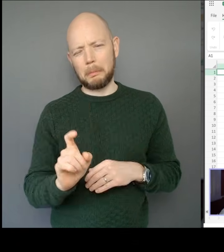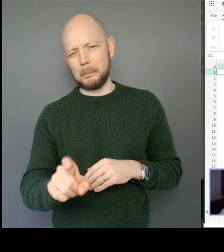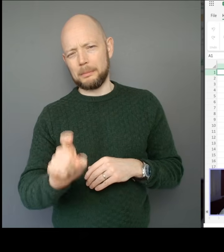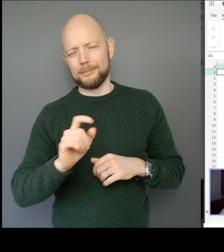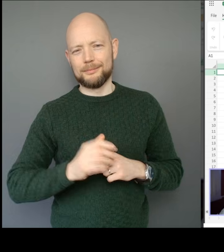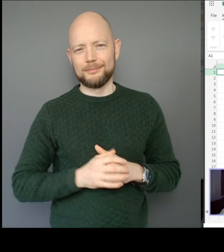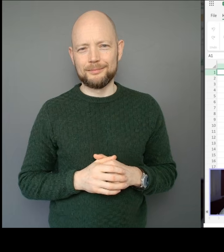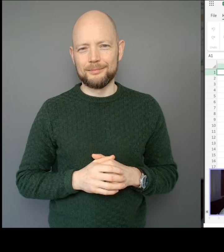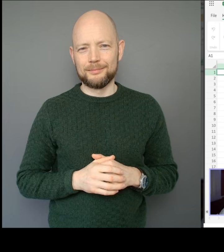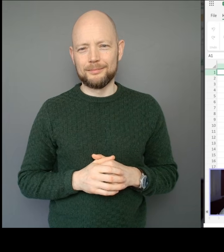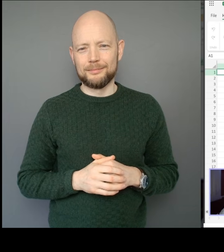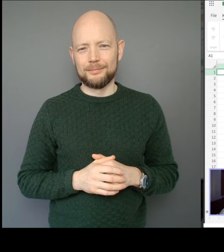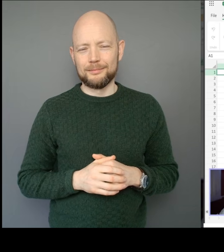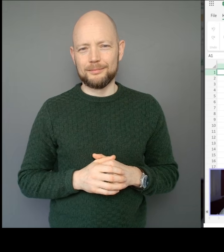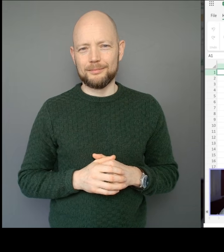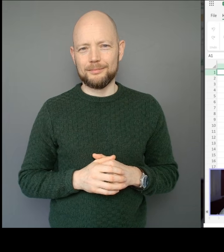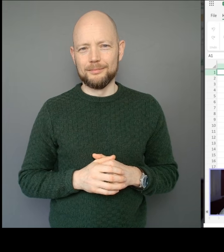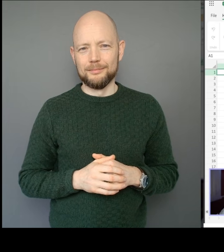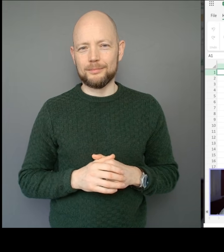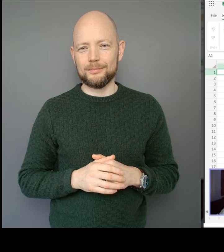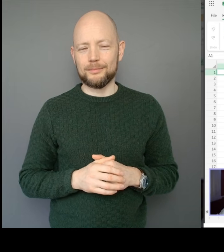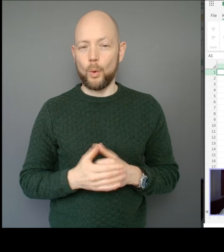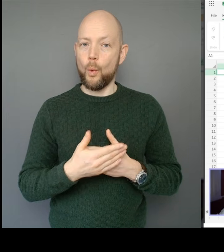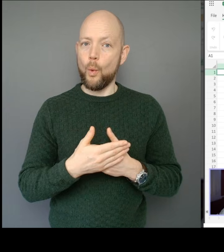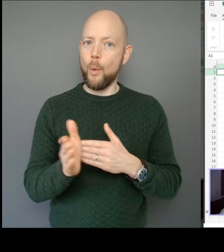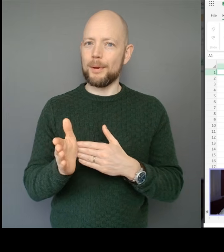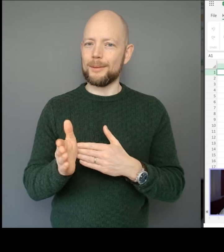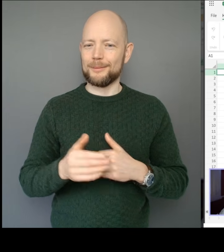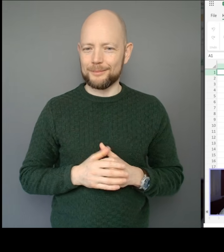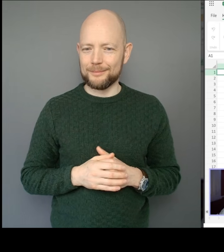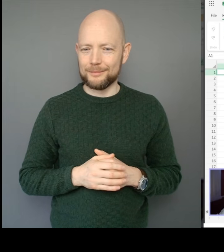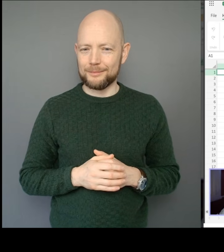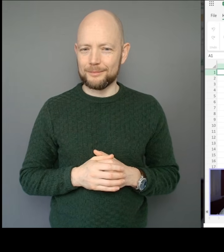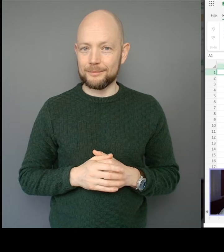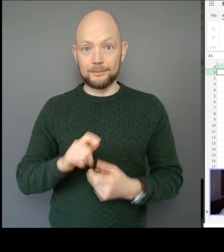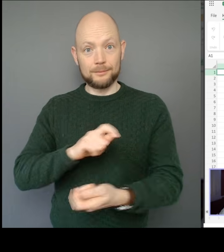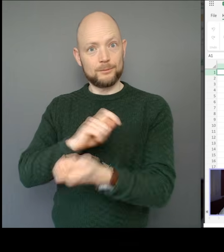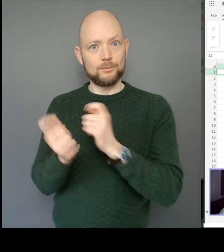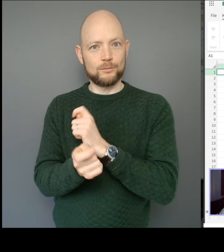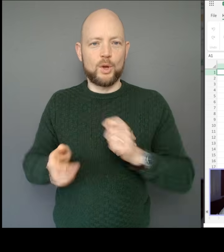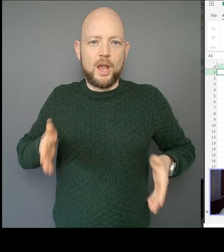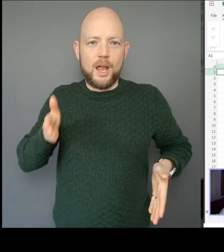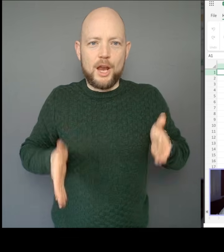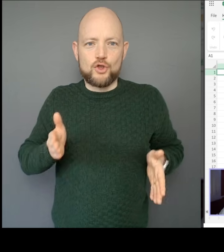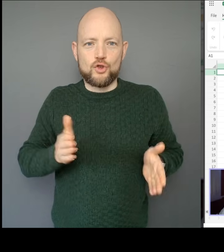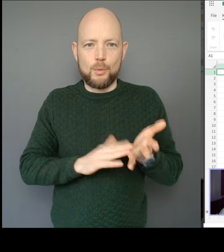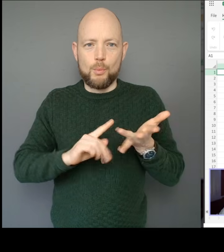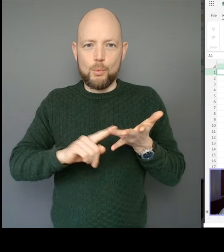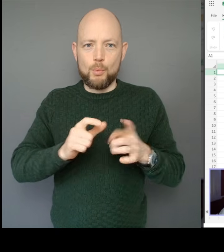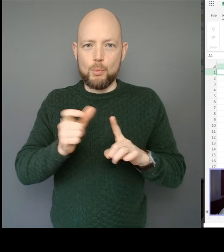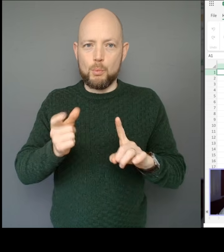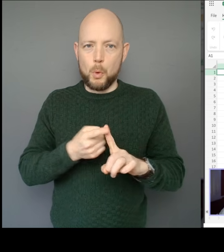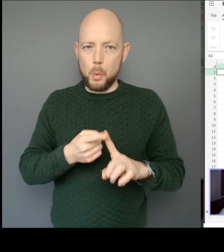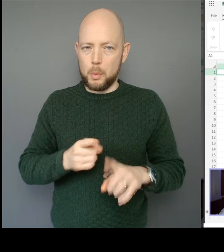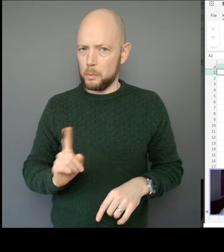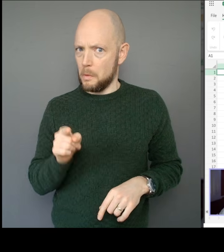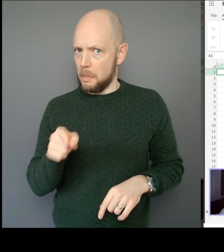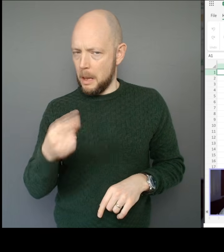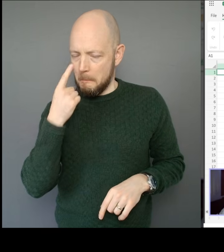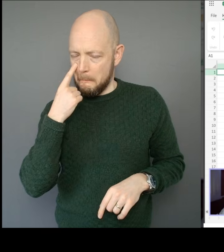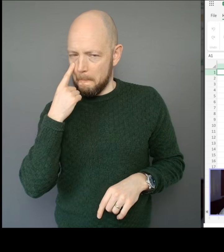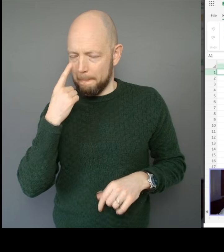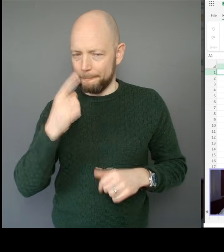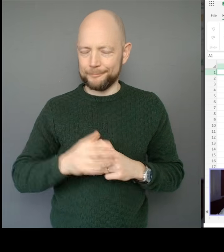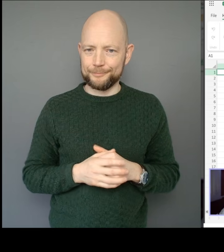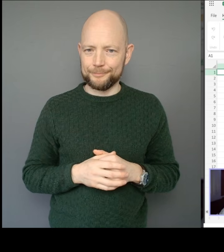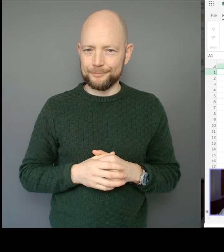select open, and you can see that agent mode is here now. Okay. Now I'm going to close this out, and